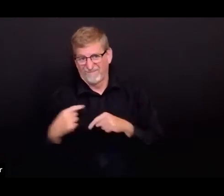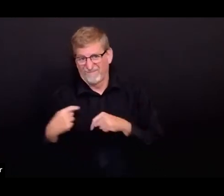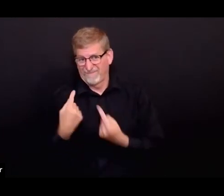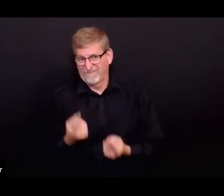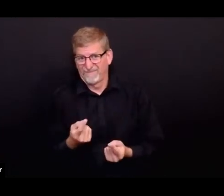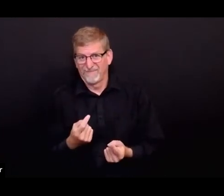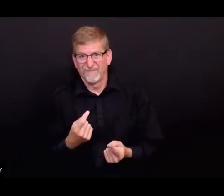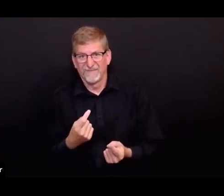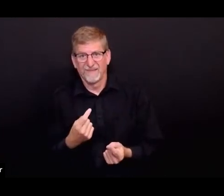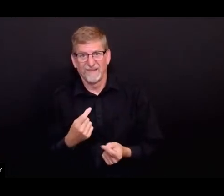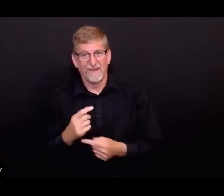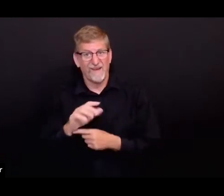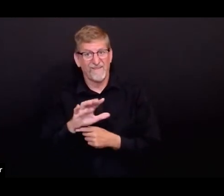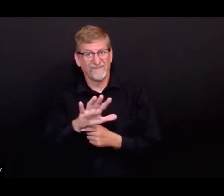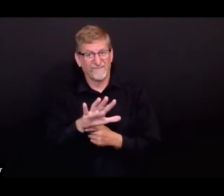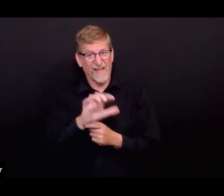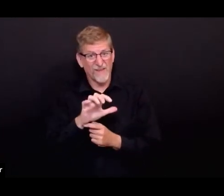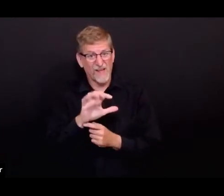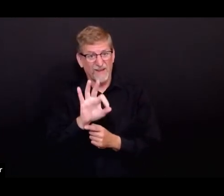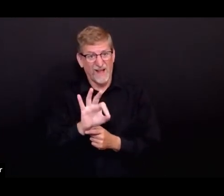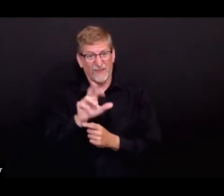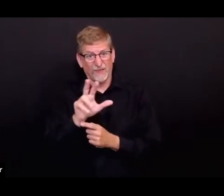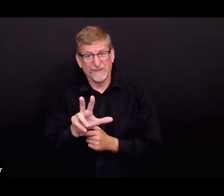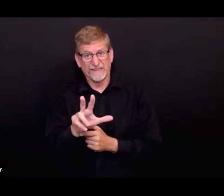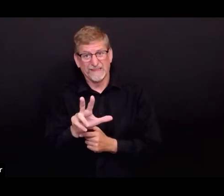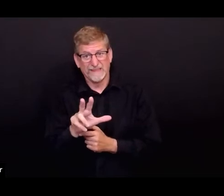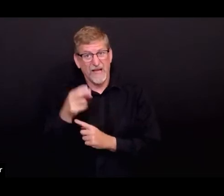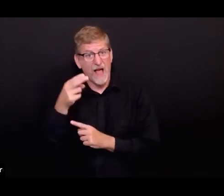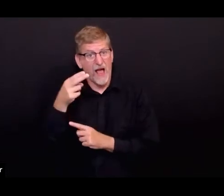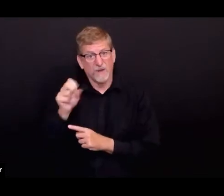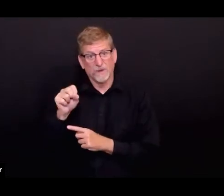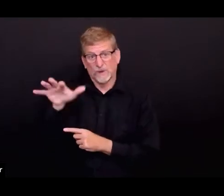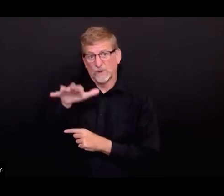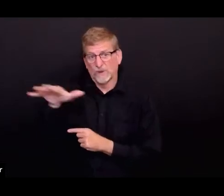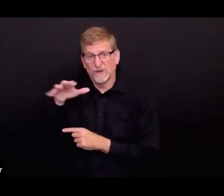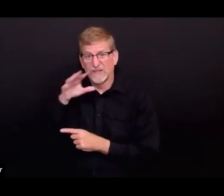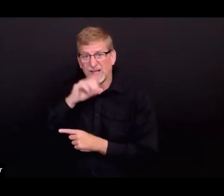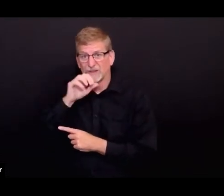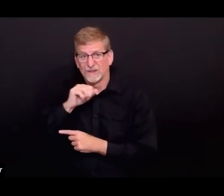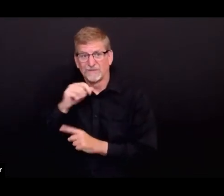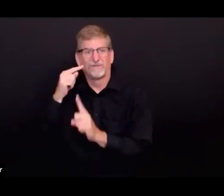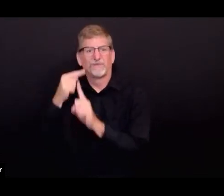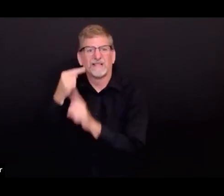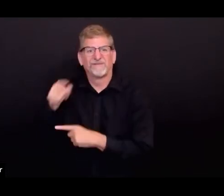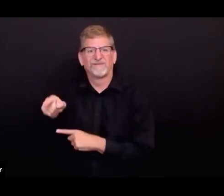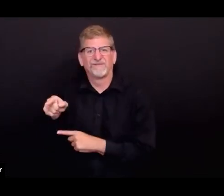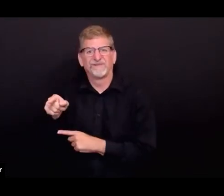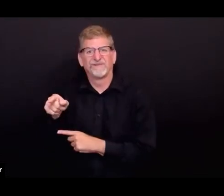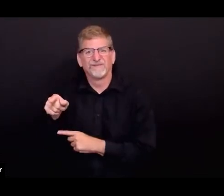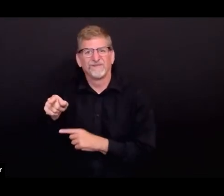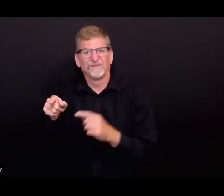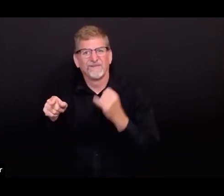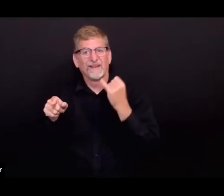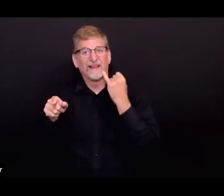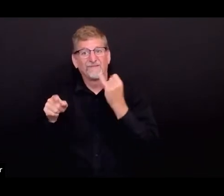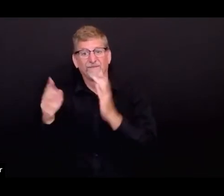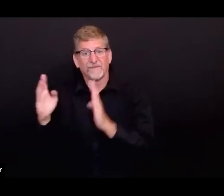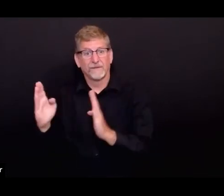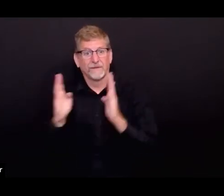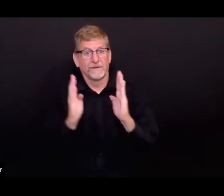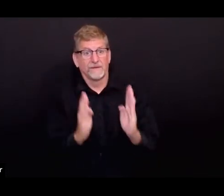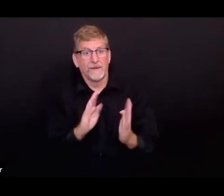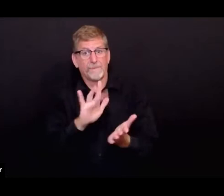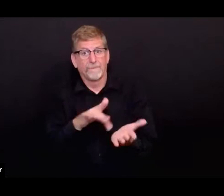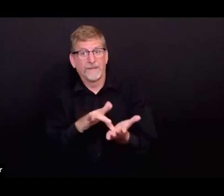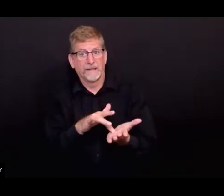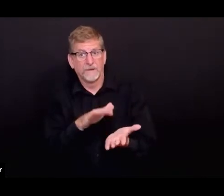593 cases. If you take that down to the middle school, we add 309 cases. And